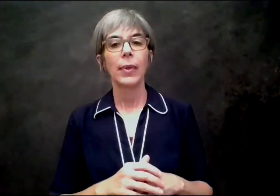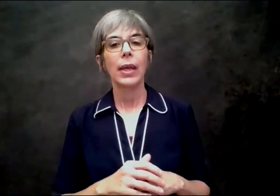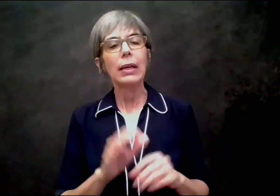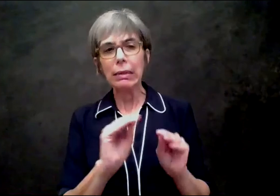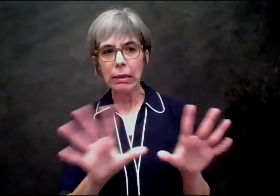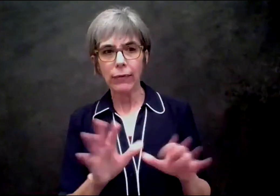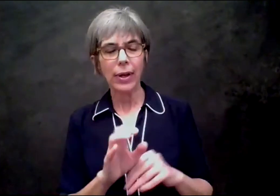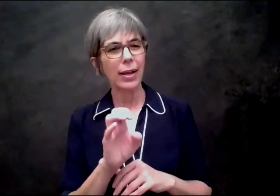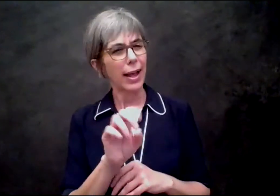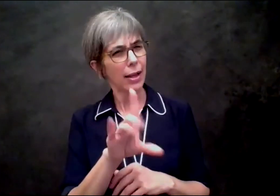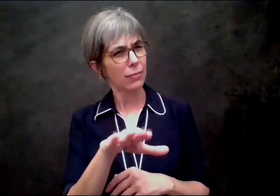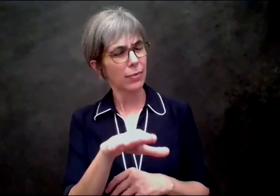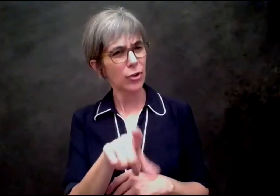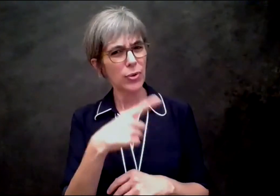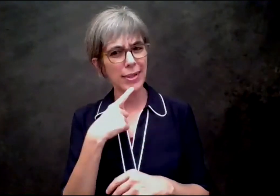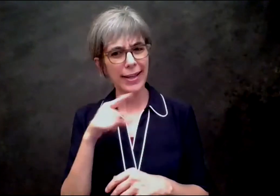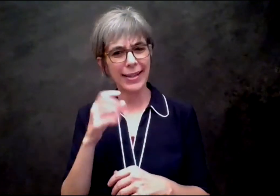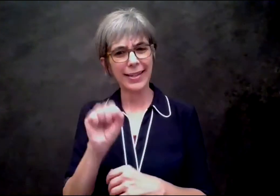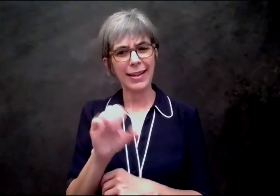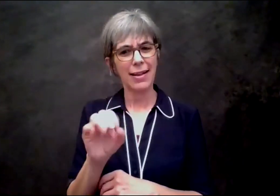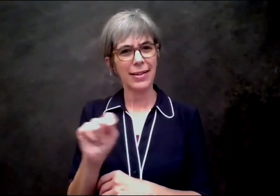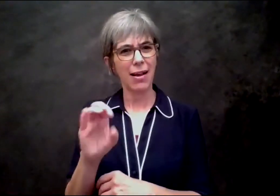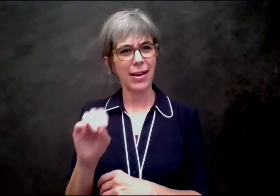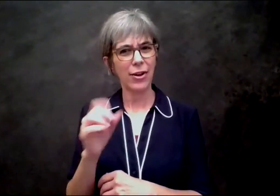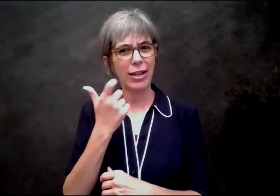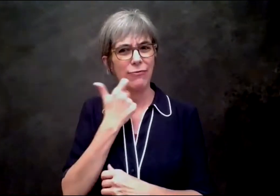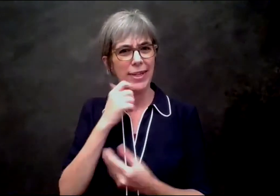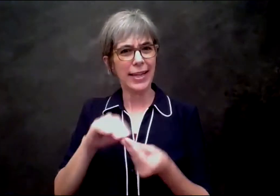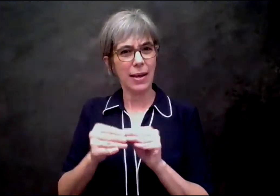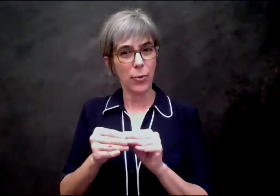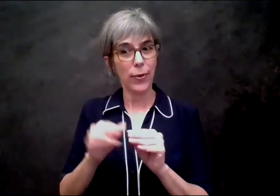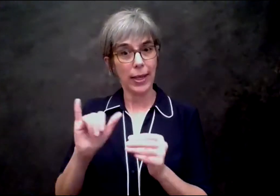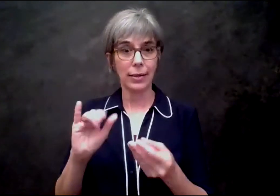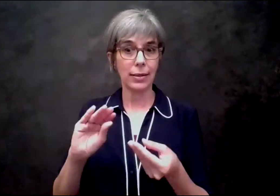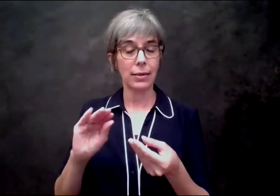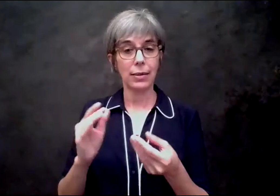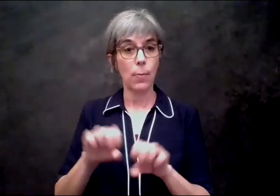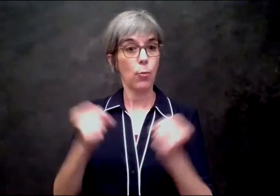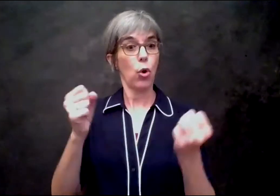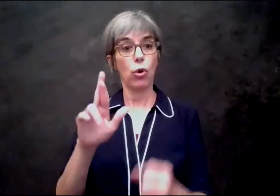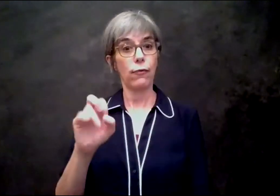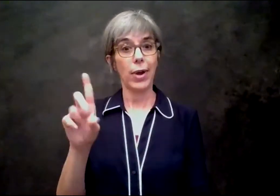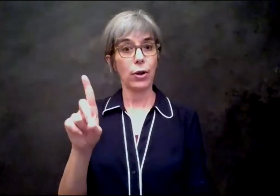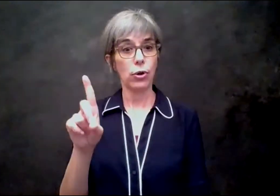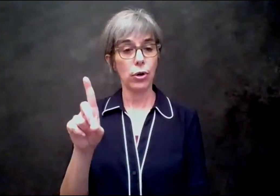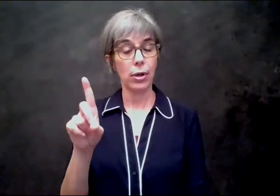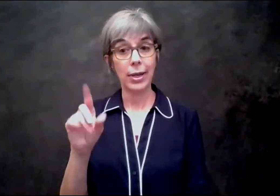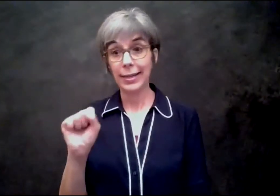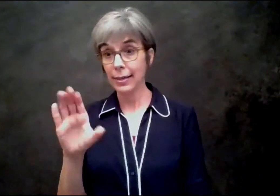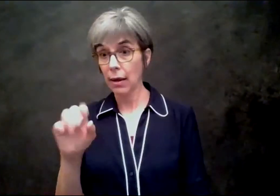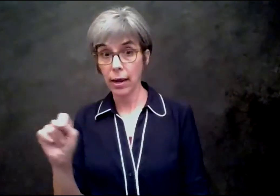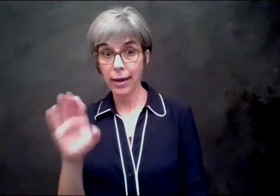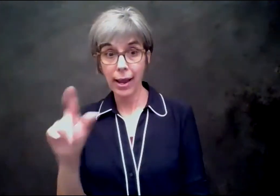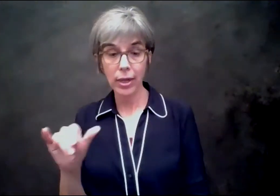Ed say this was a record number for Scott County, or is it going to be a record day for Iowa? Ed, are you able to clarify that?